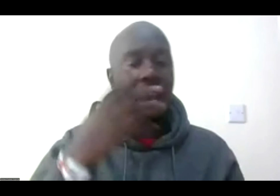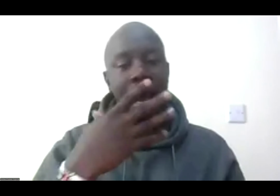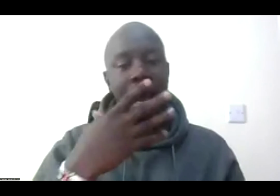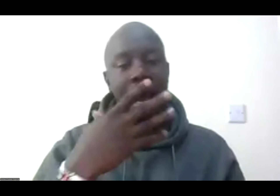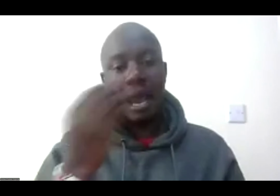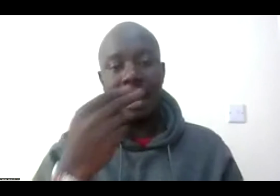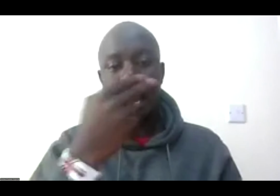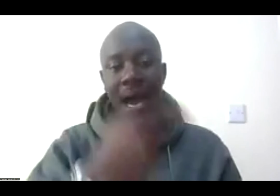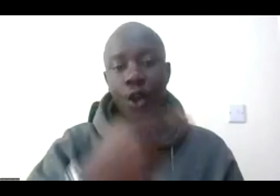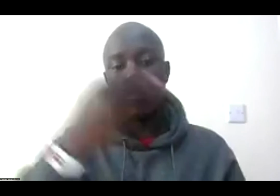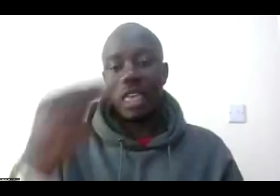are deaf.